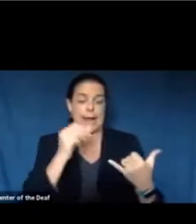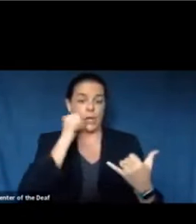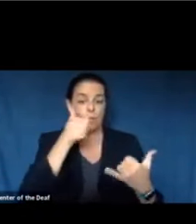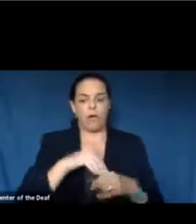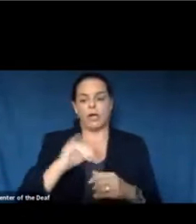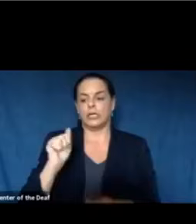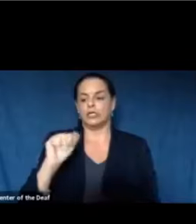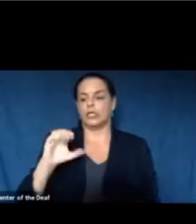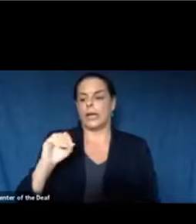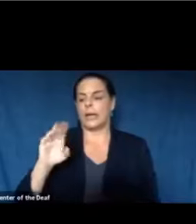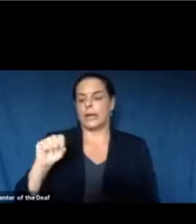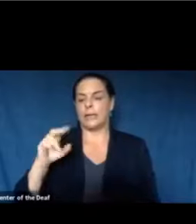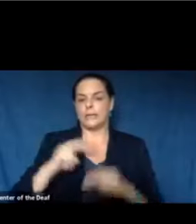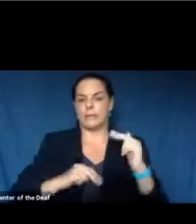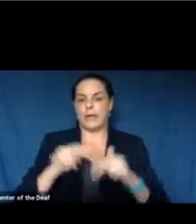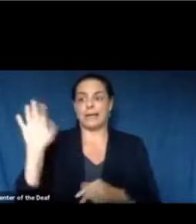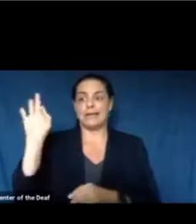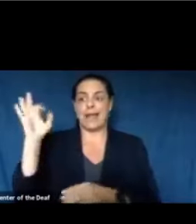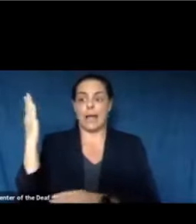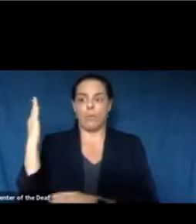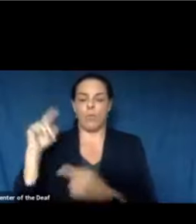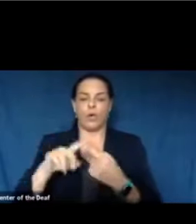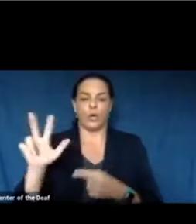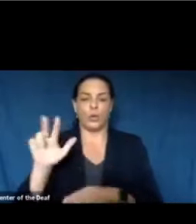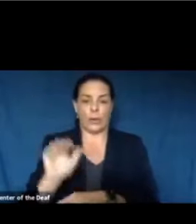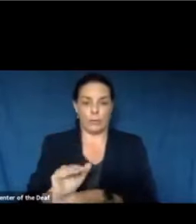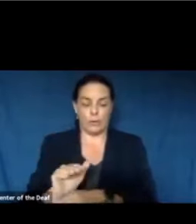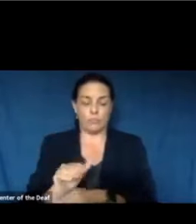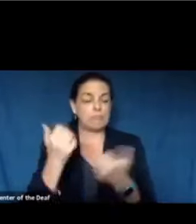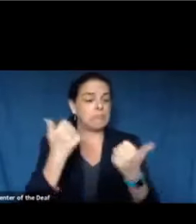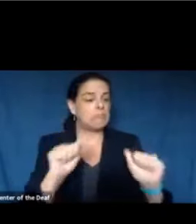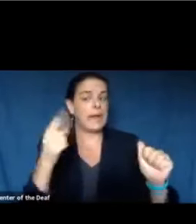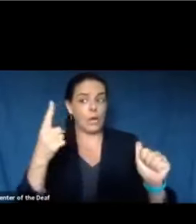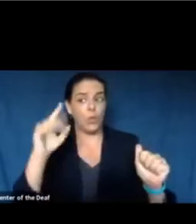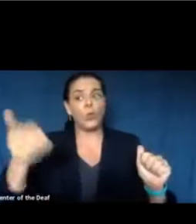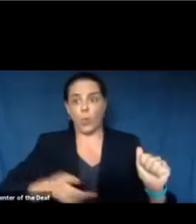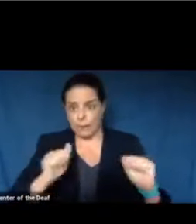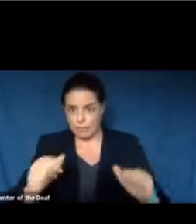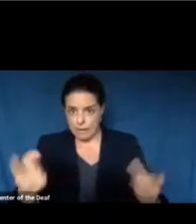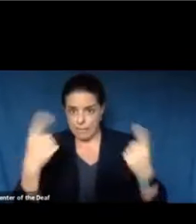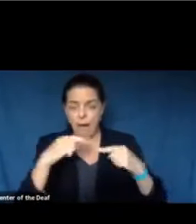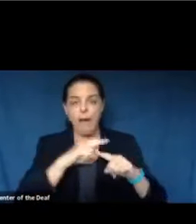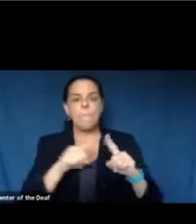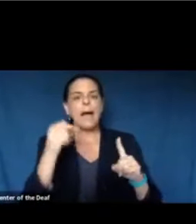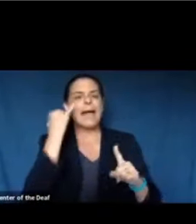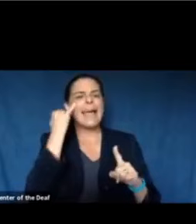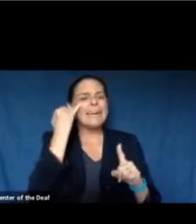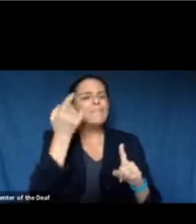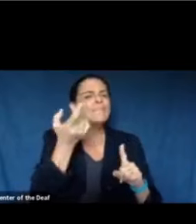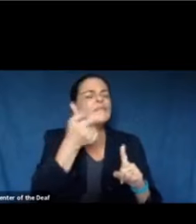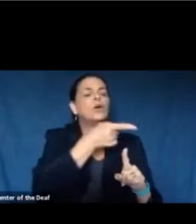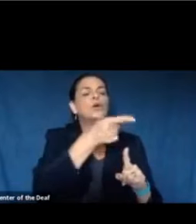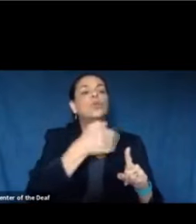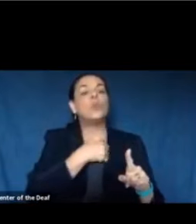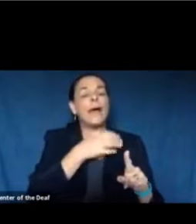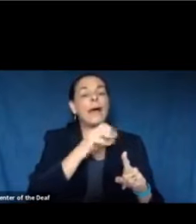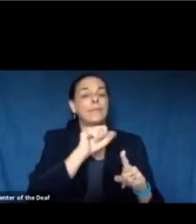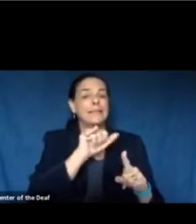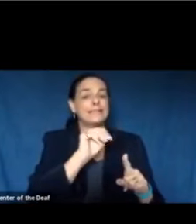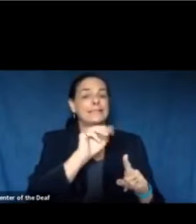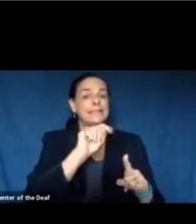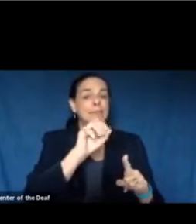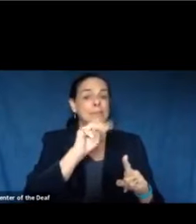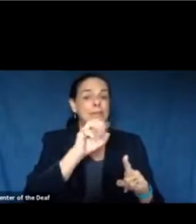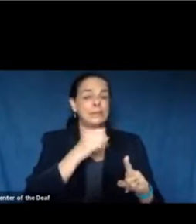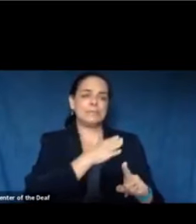from 9 a.m. to 3 p.m. Anyone is welcome, but we encourage testing among those who have COVID-19 symptoms, those who are